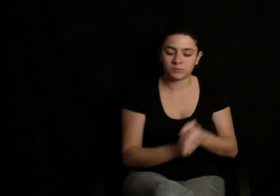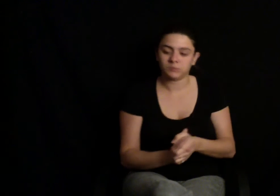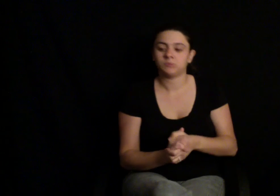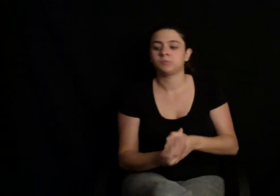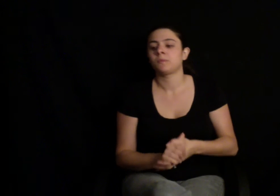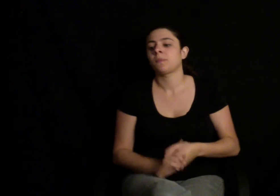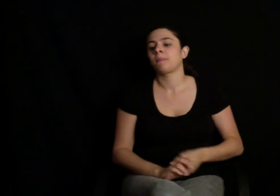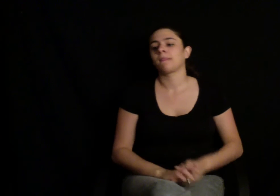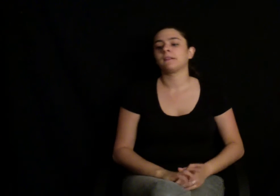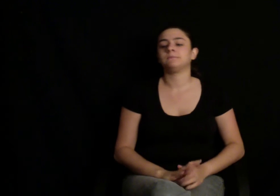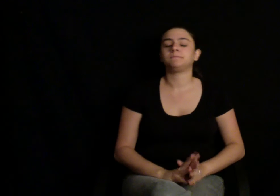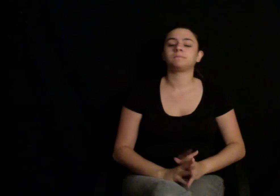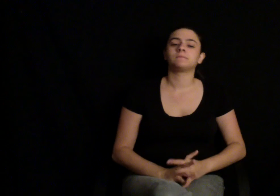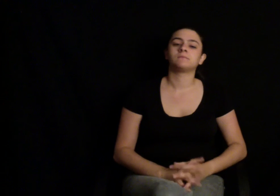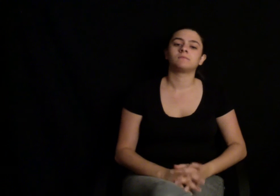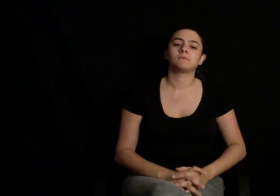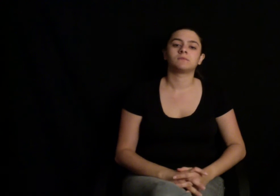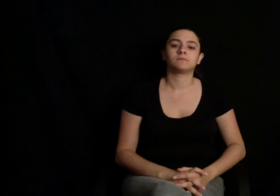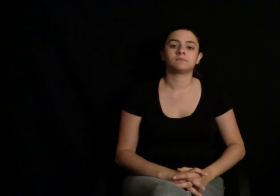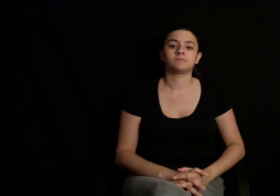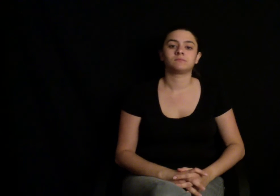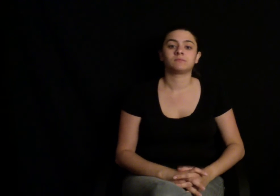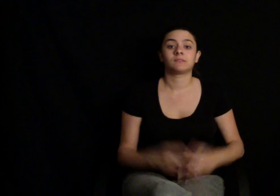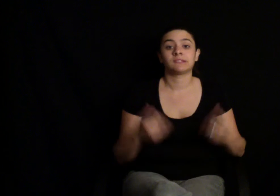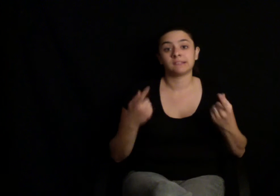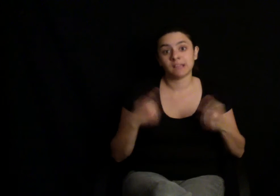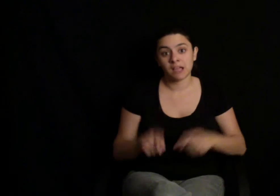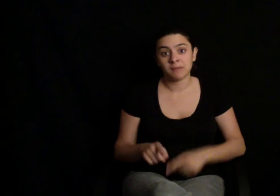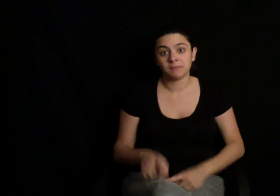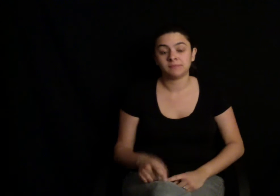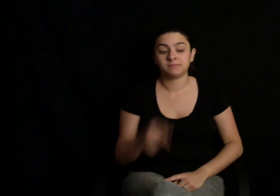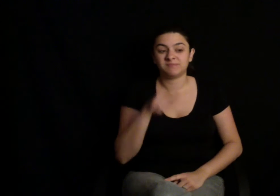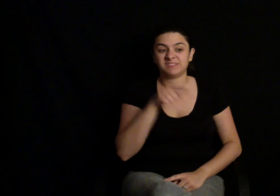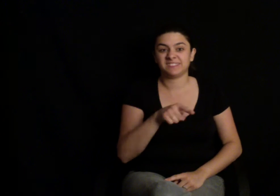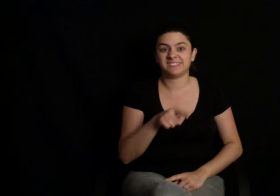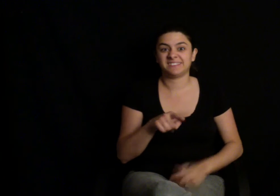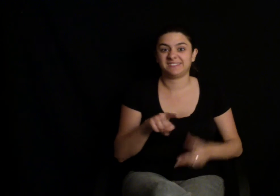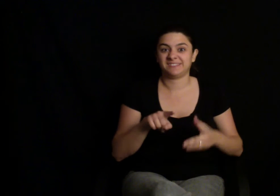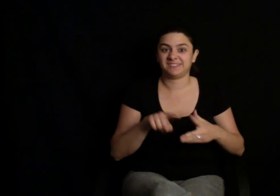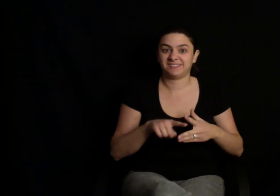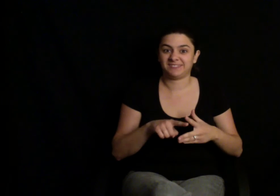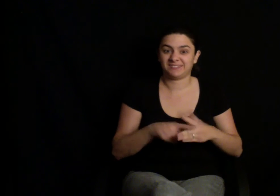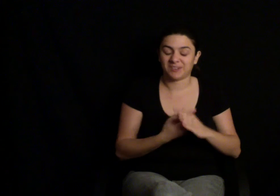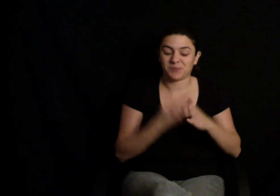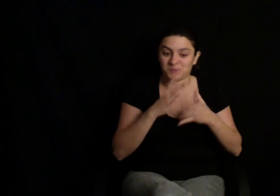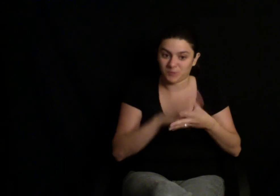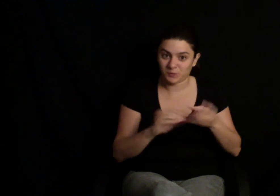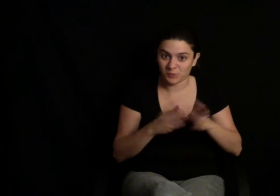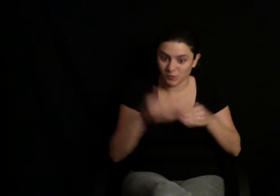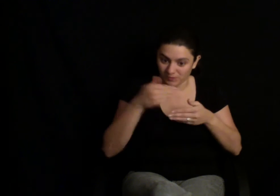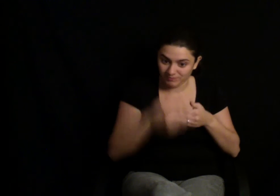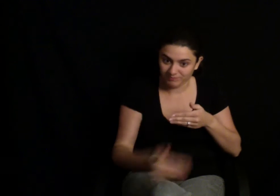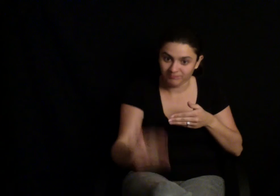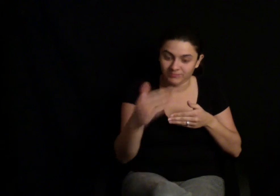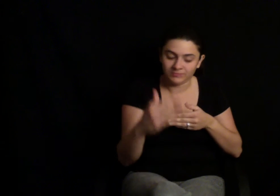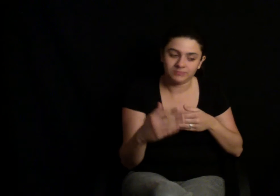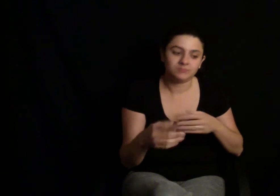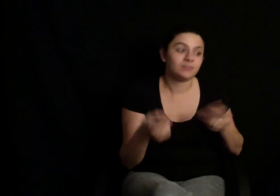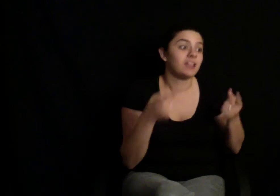not one. So of course, this was just the beginning. All of a sudden, overnight, I kind of became a symbol. In a